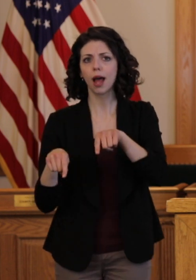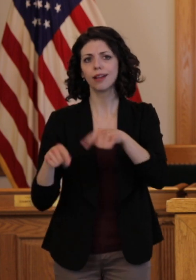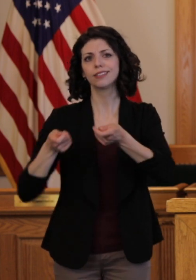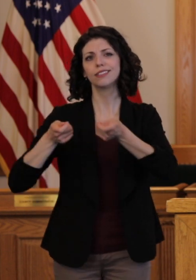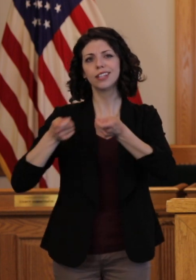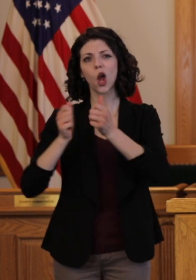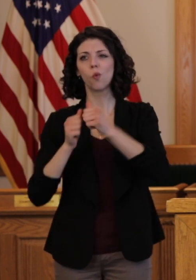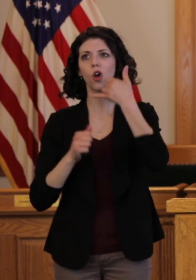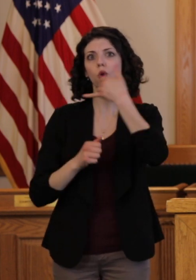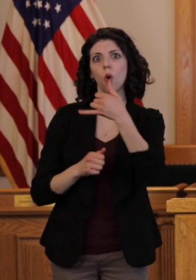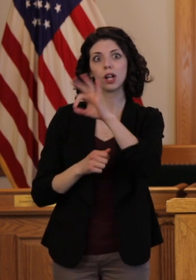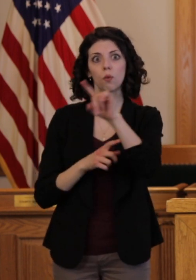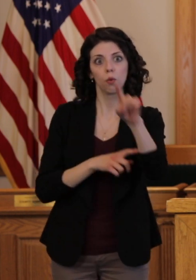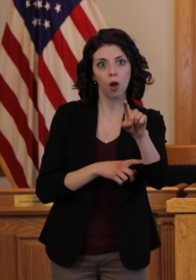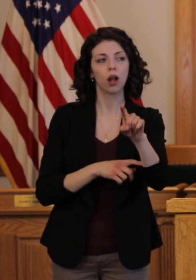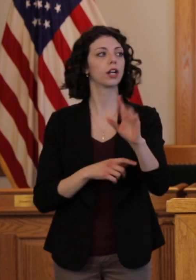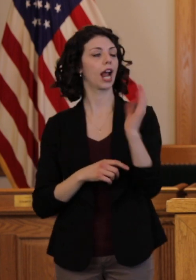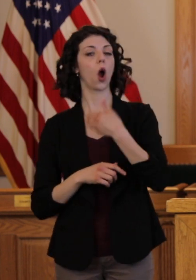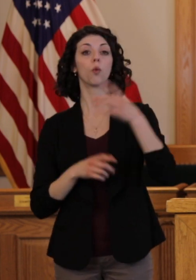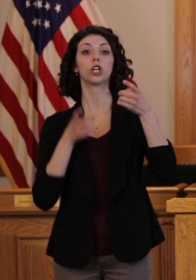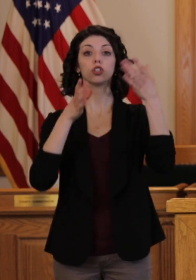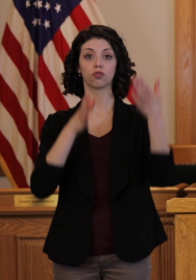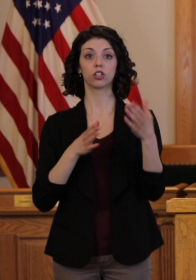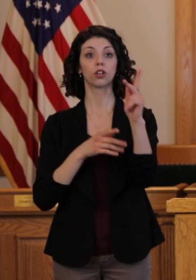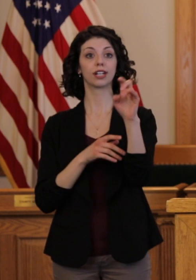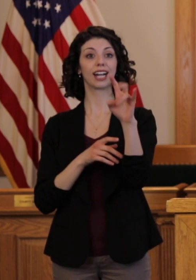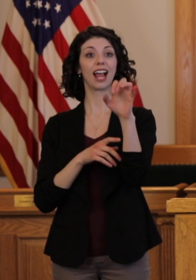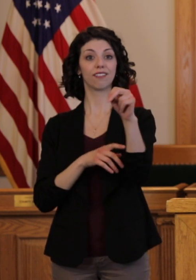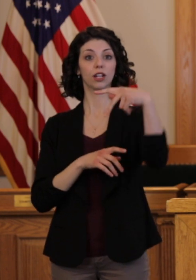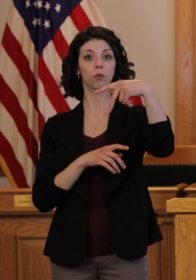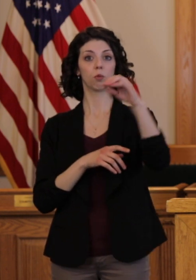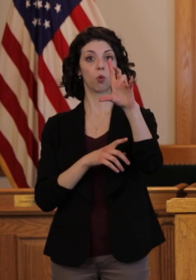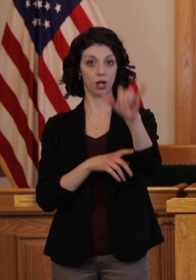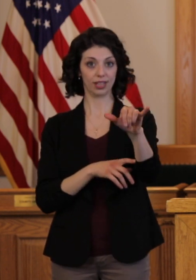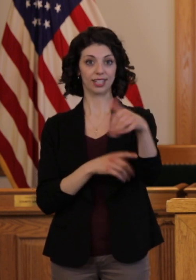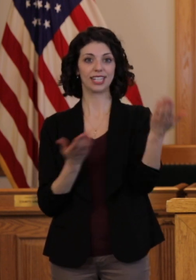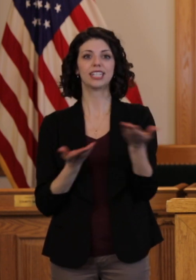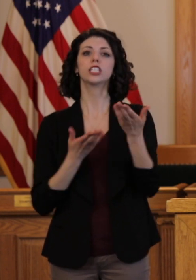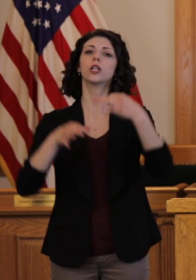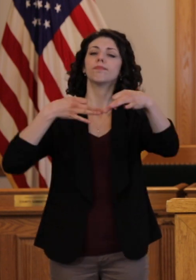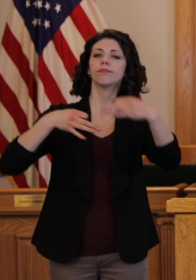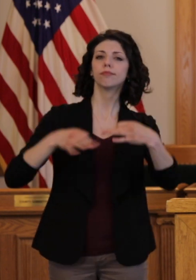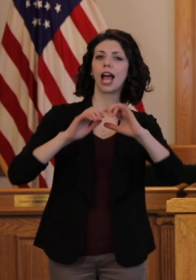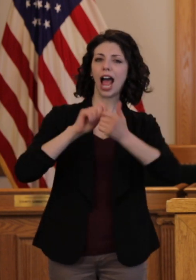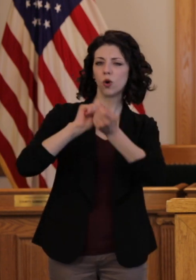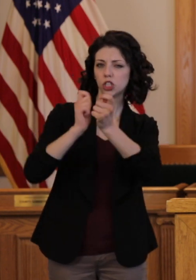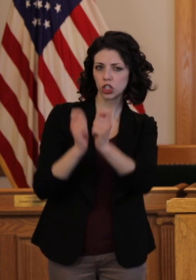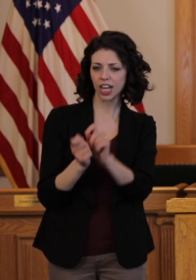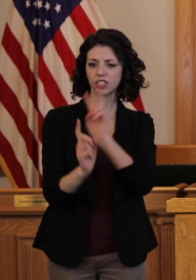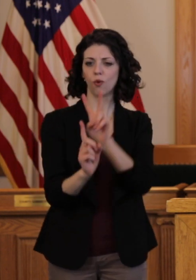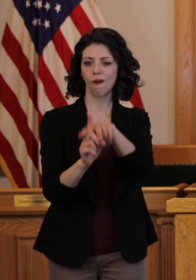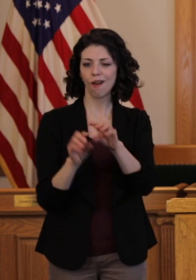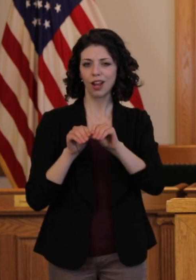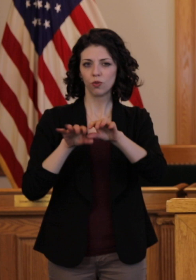assistance. Our E911 director, Kevin Pooley, is here today to share information about how these changes have affected